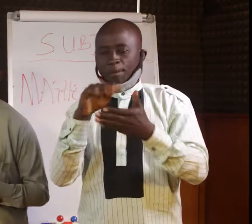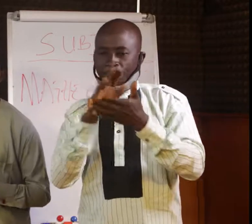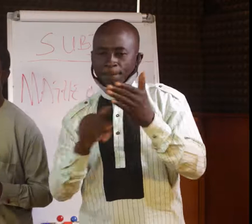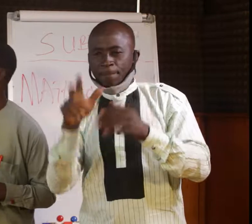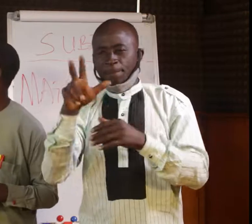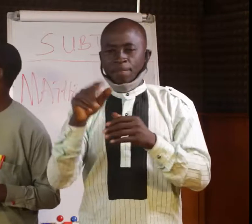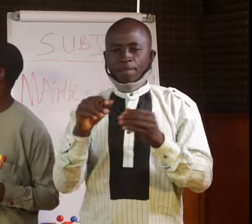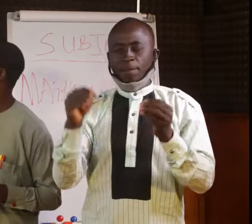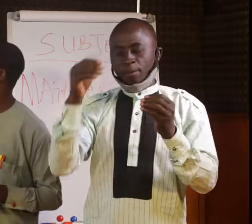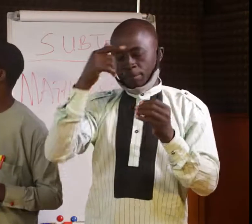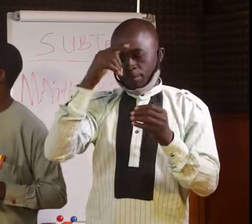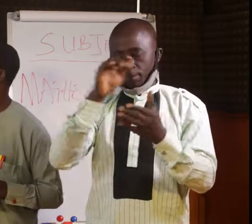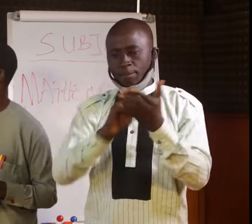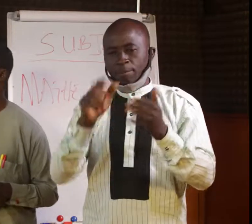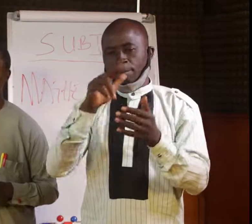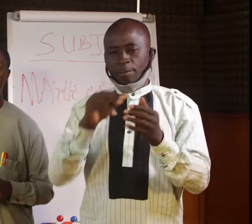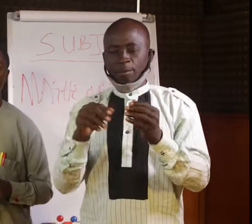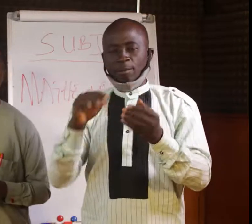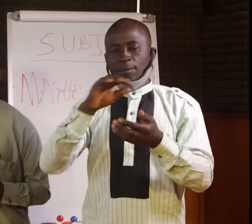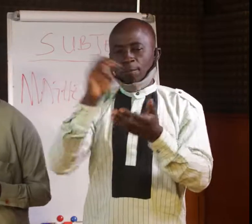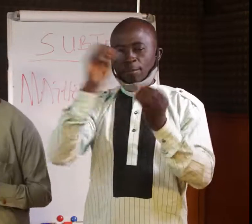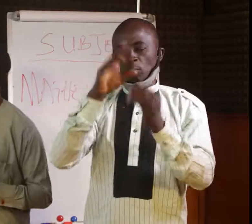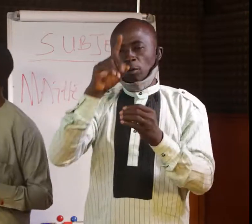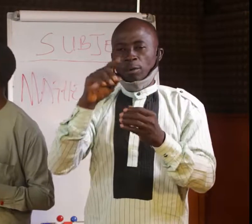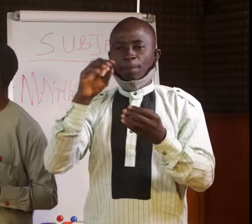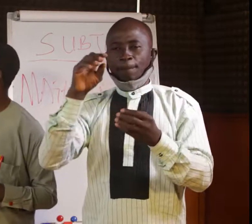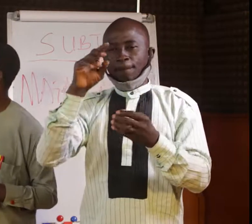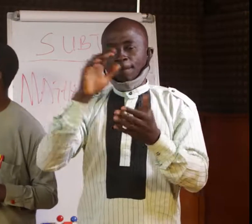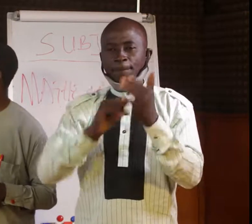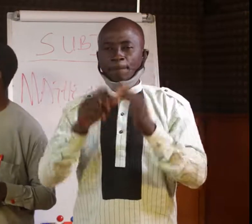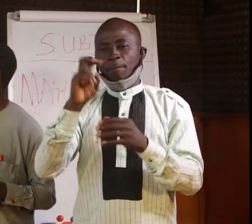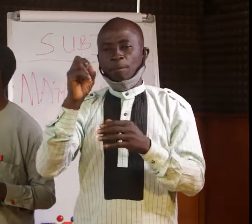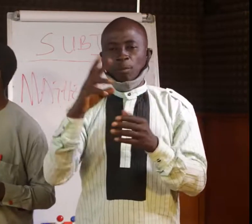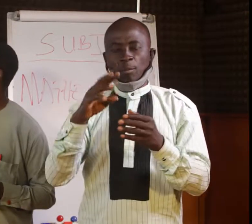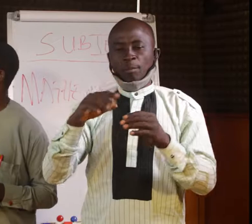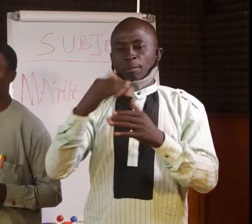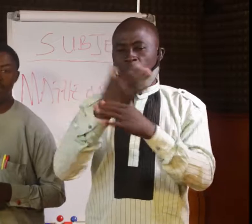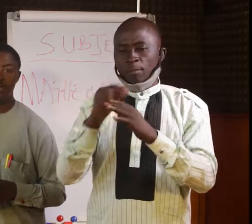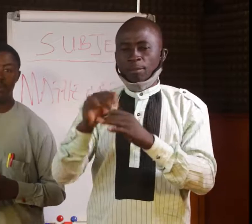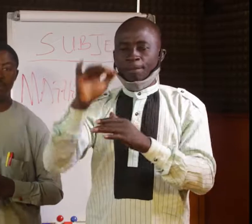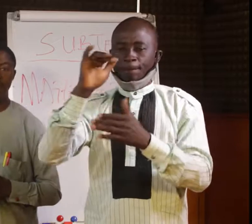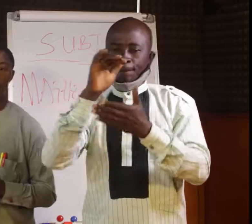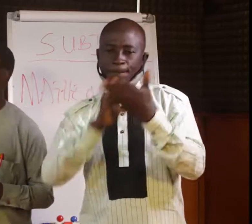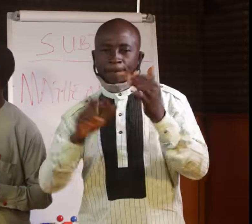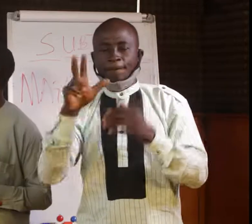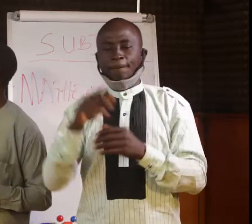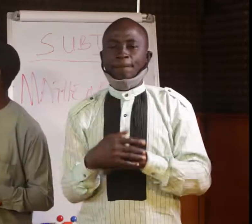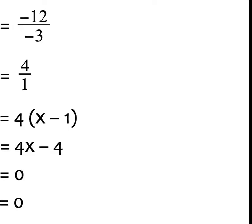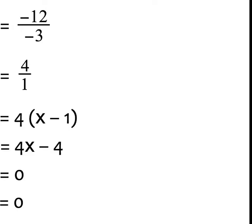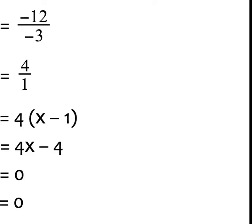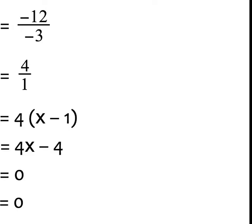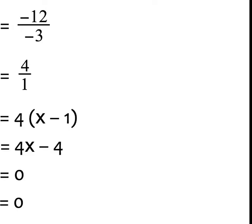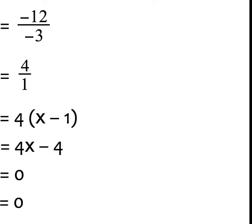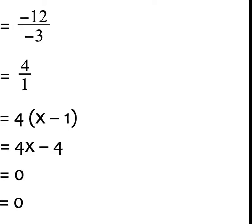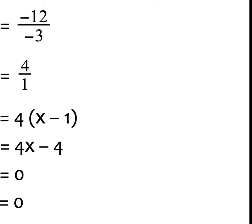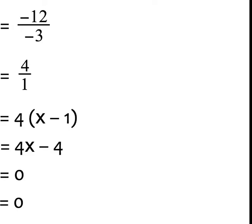minus 13 plus 1 is minus 12, all divided by minus 3. Now simplifying,